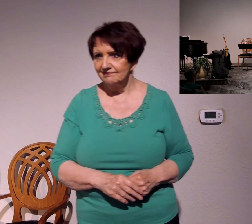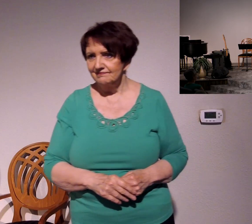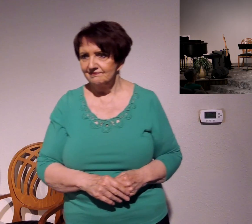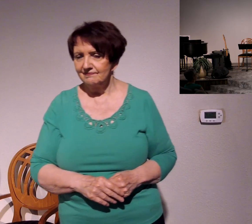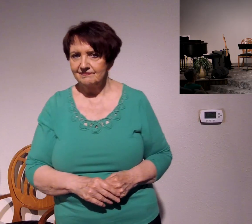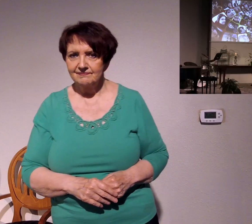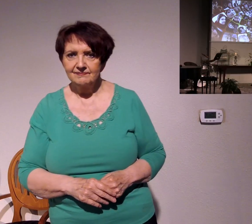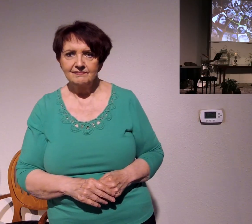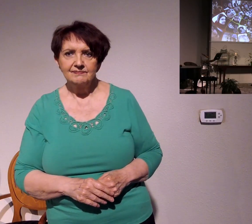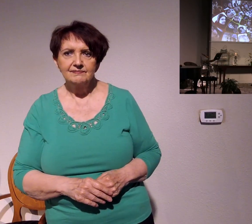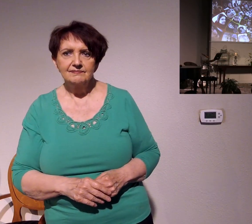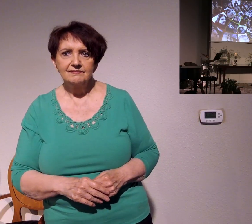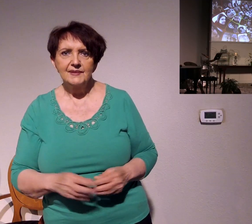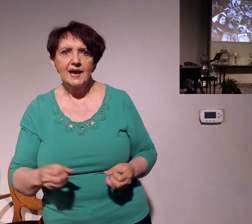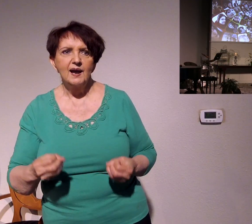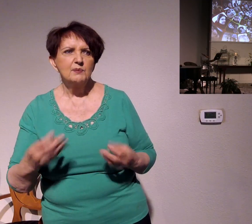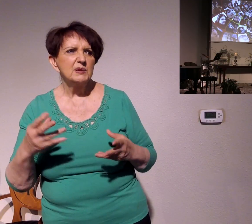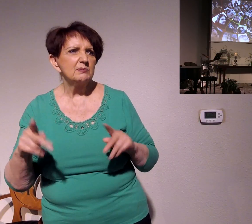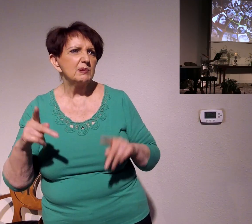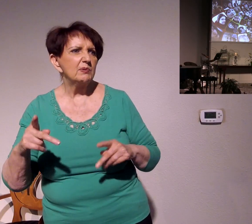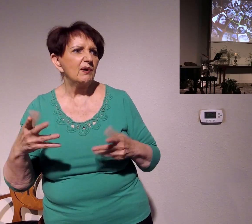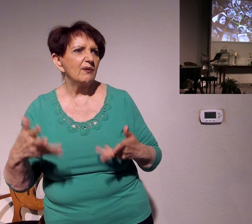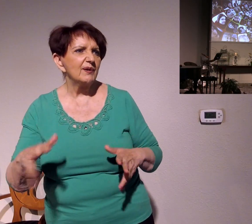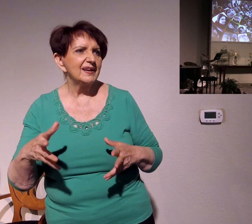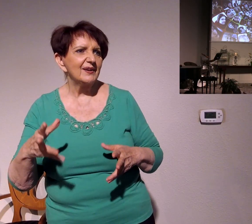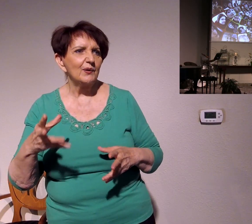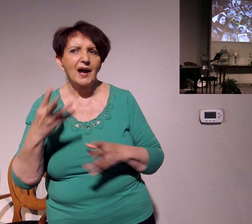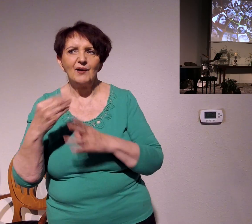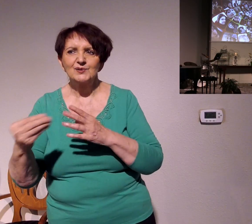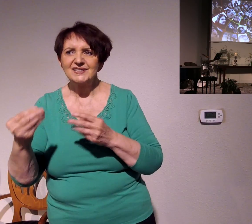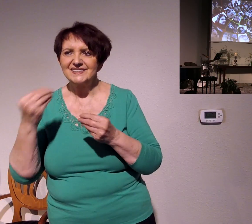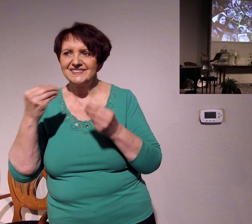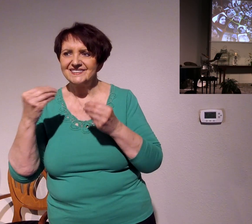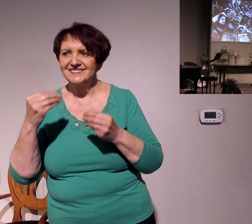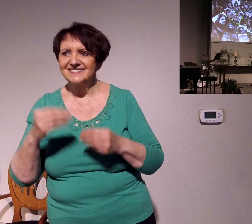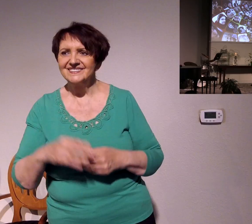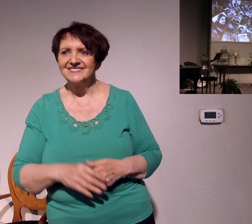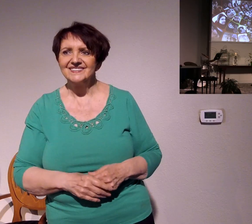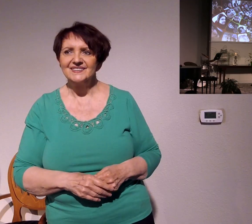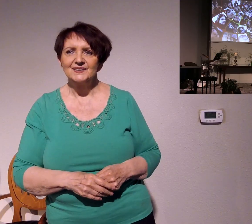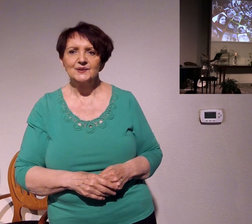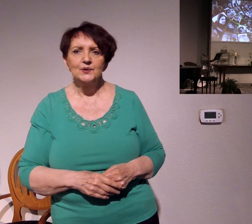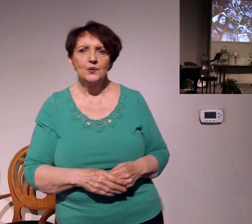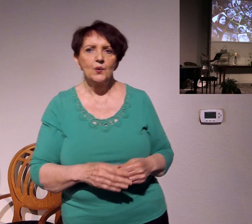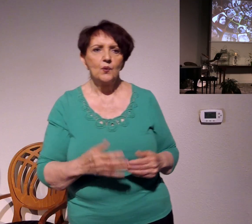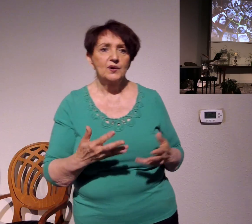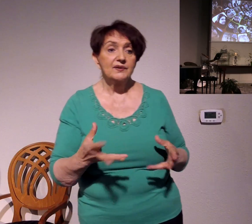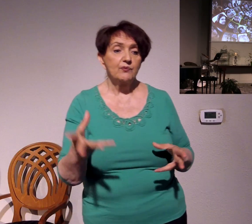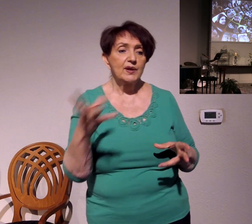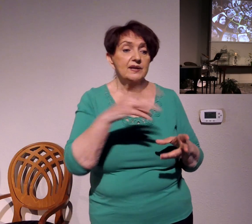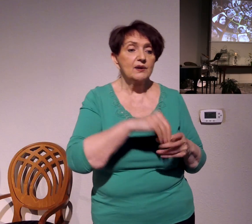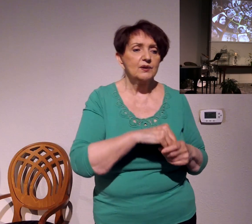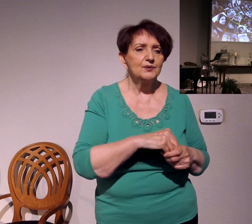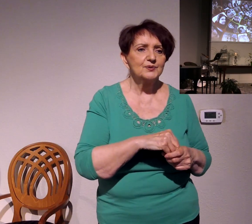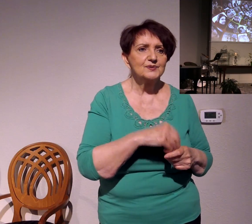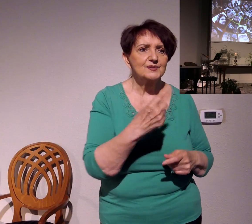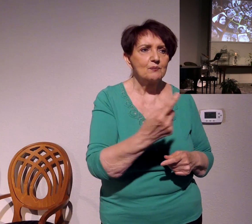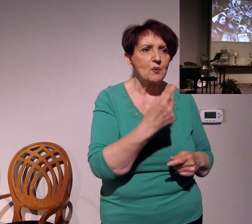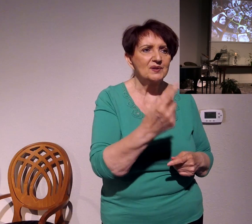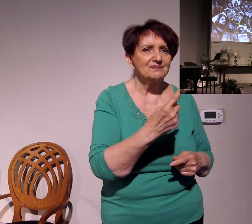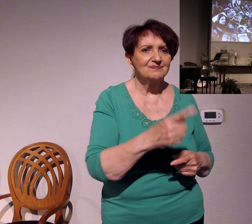How many people already go out to eat? Okay. What if we each started including